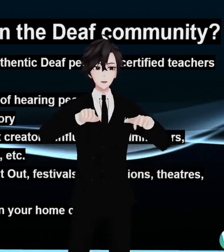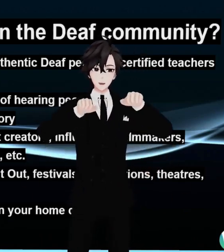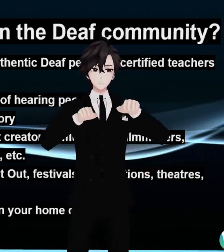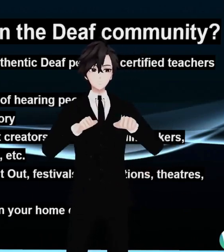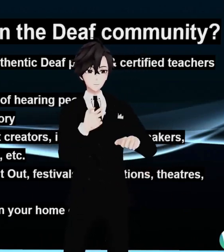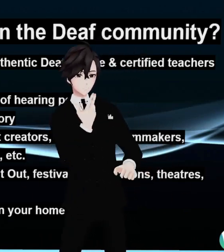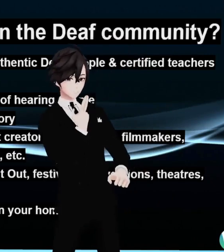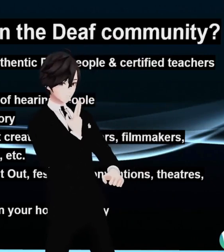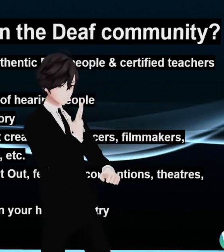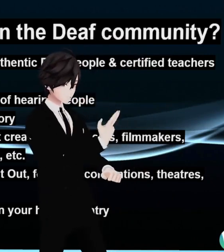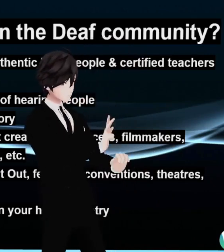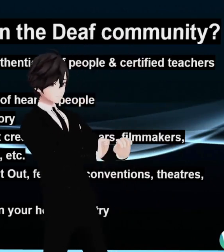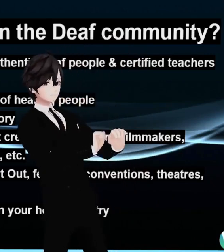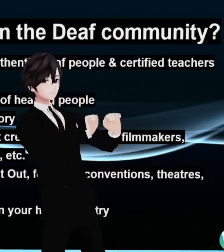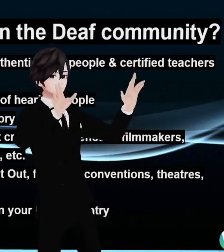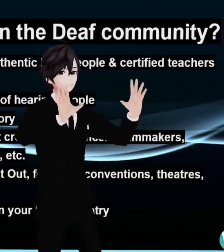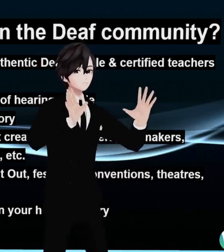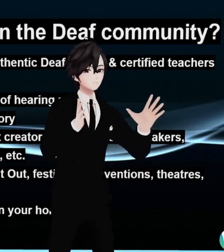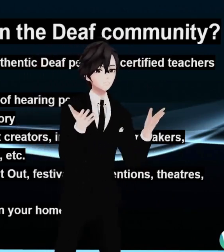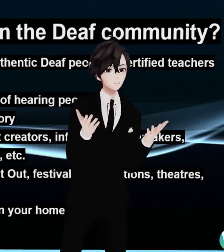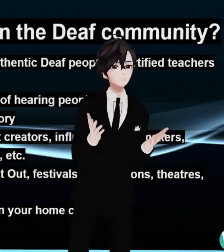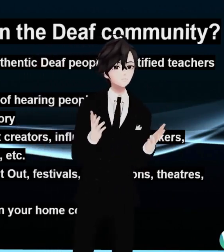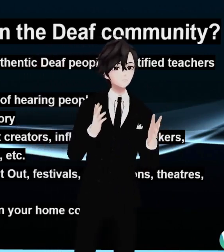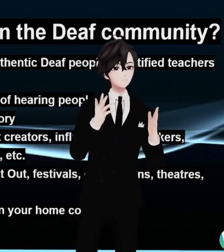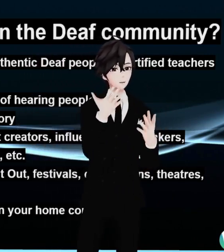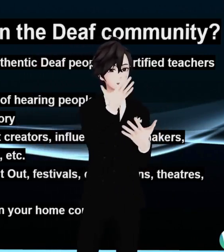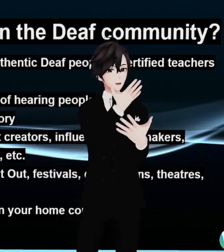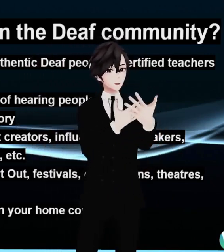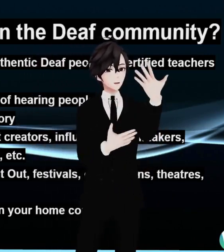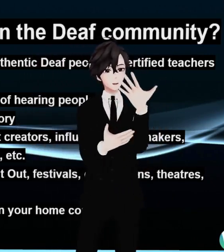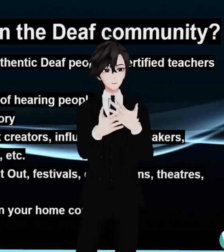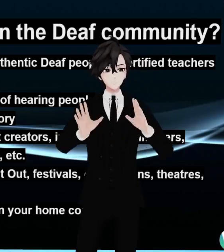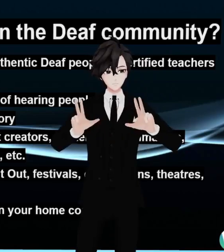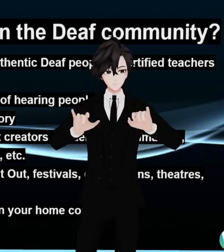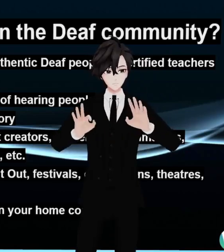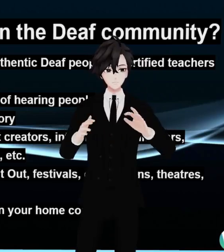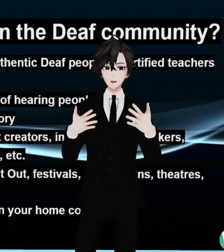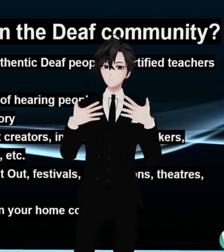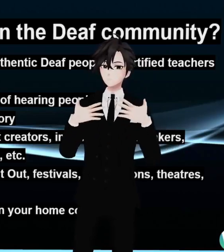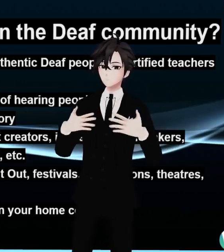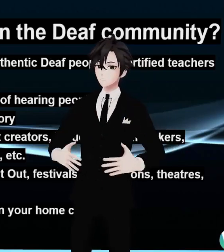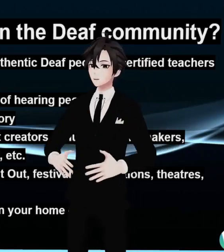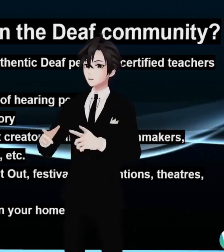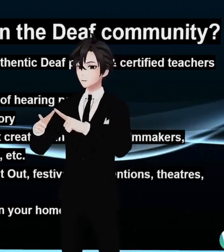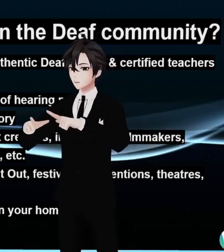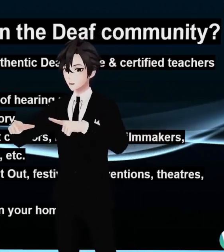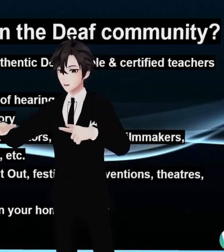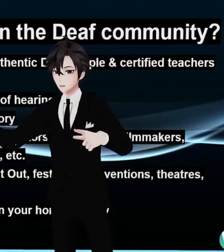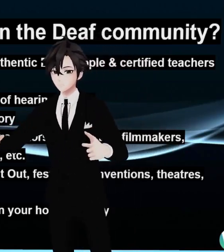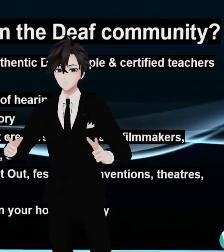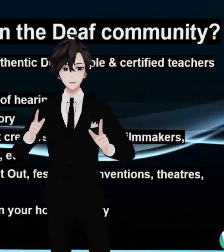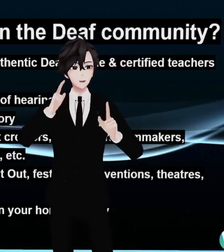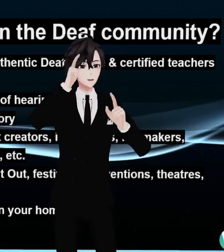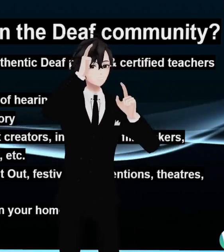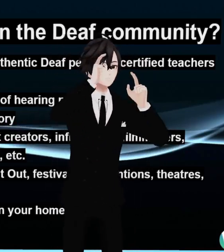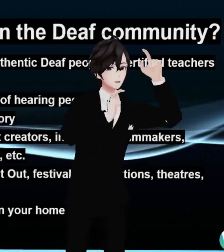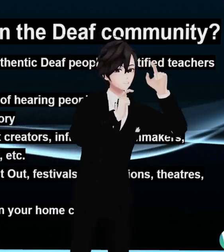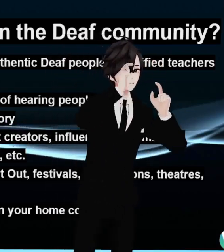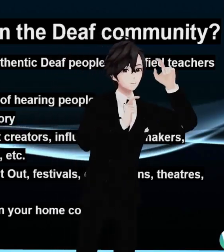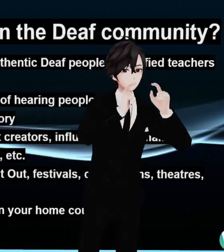because you can learn and see both their hands, their body language, and